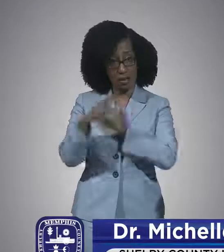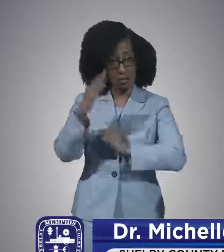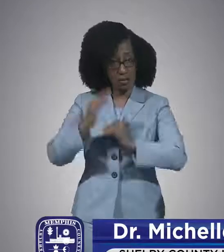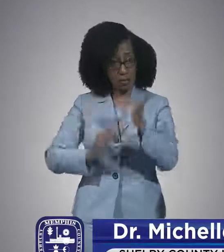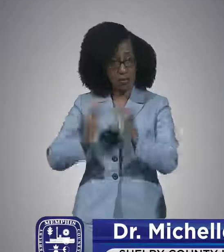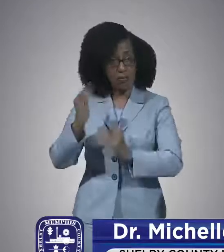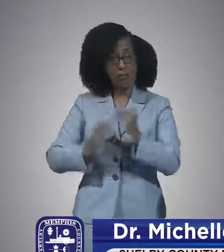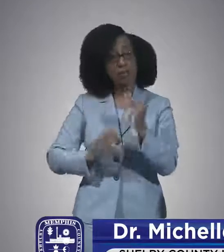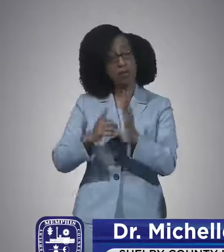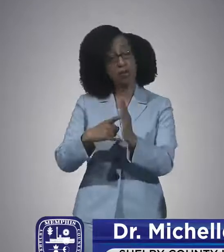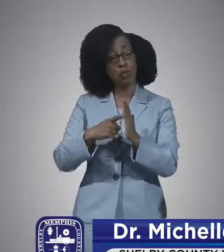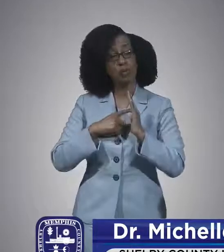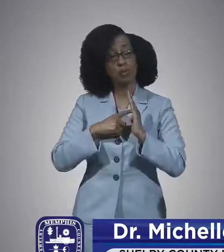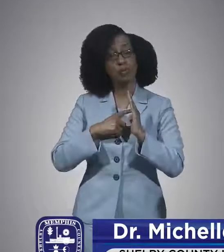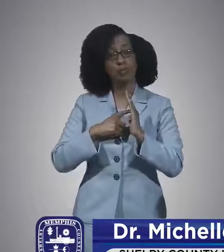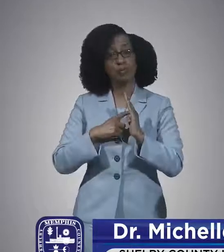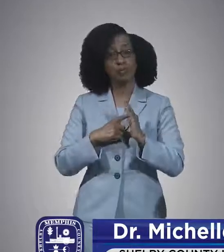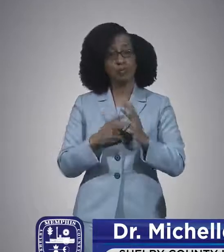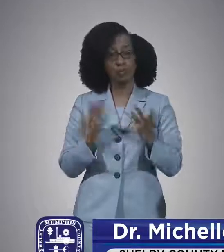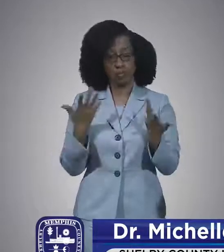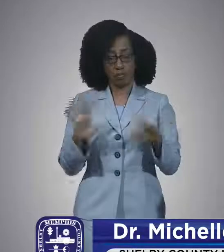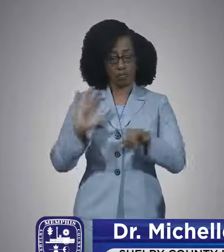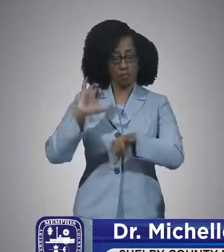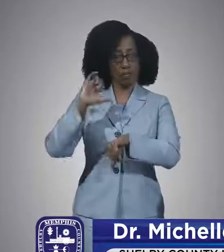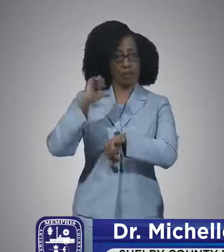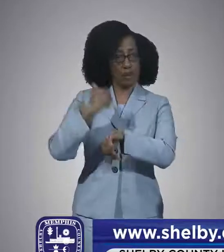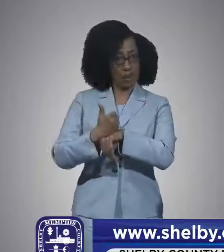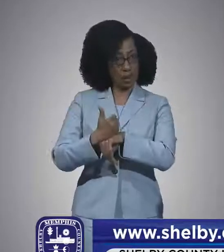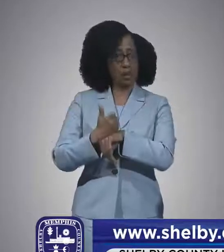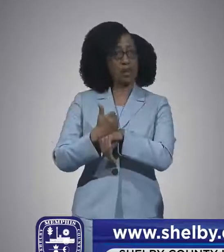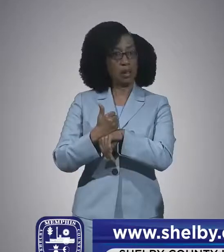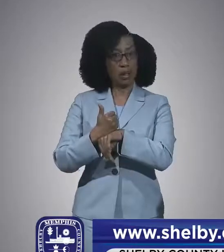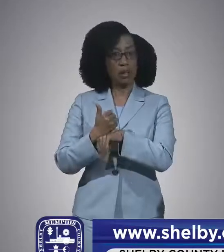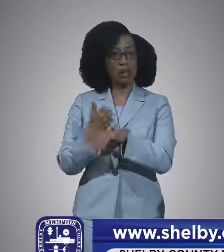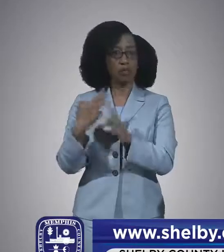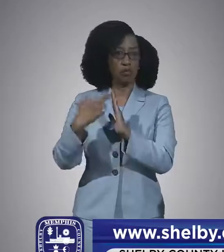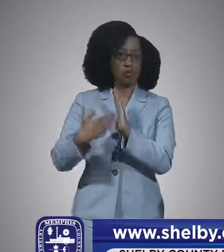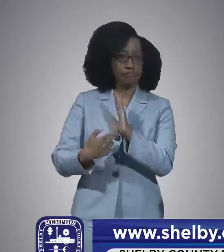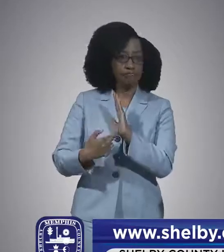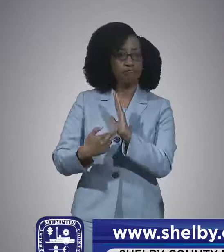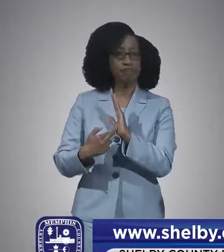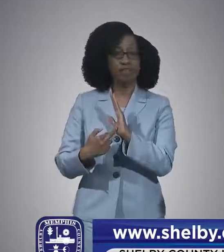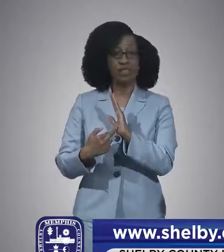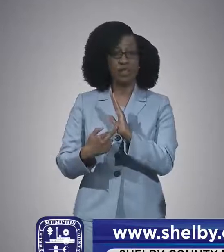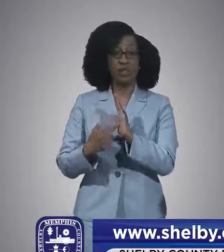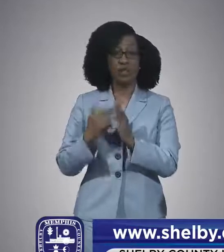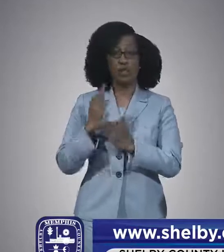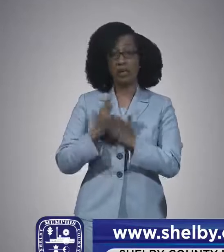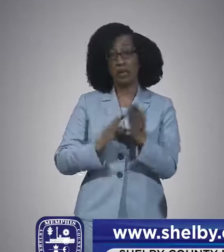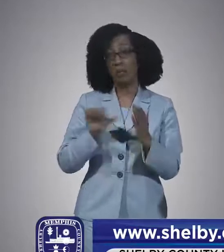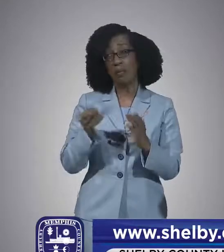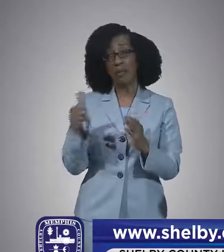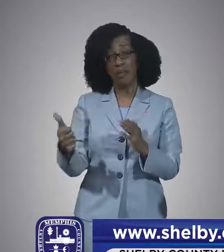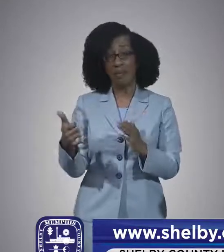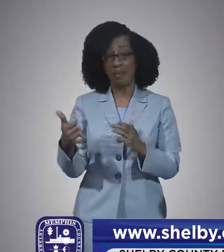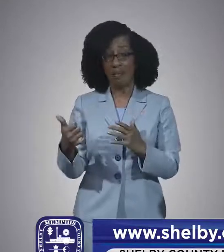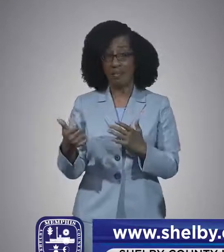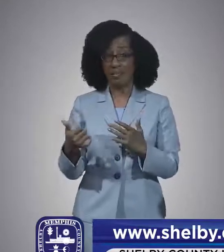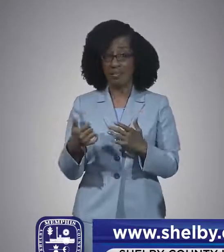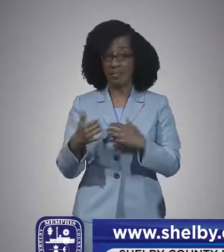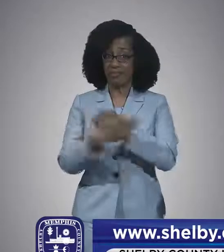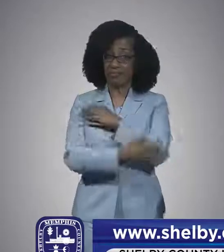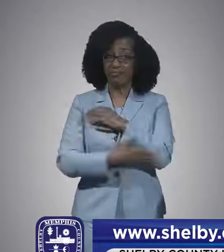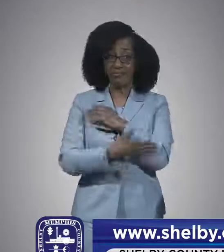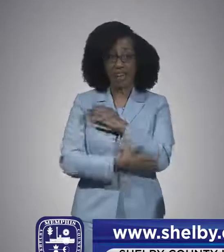when you talk about the measures that we've already taken, we are more aggressive than many of our counterparts across the state of